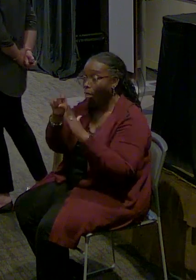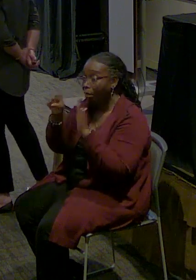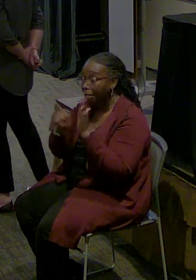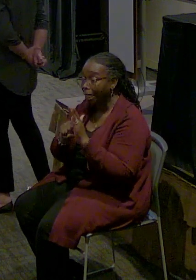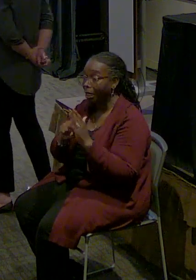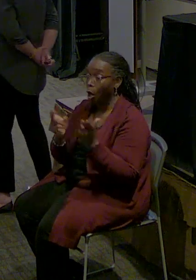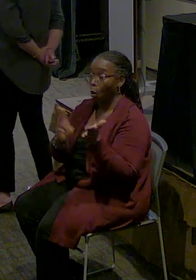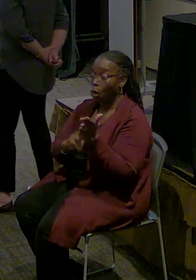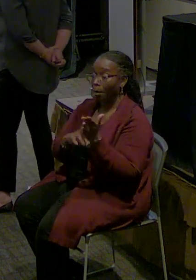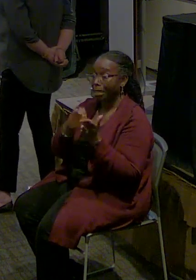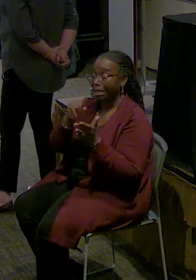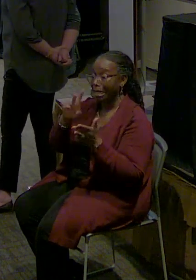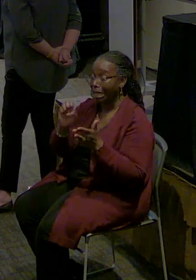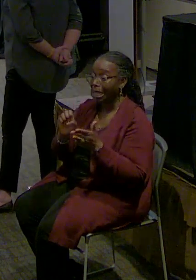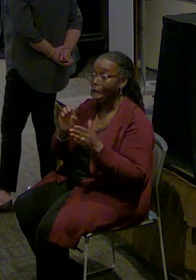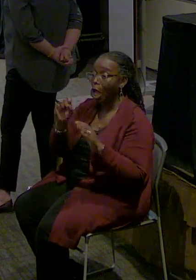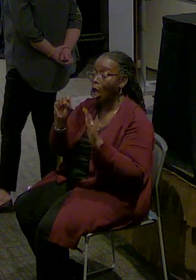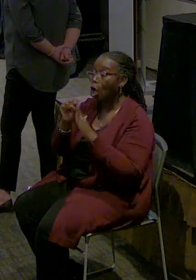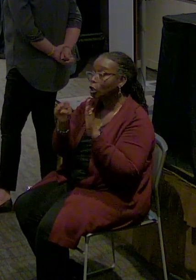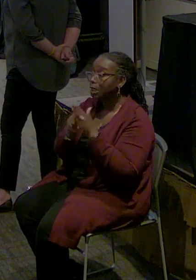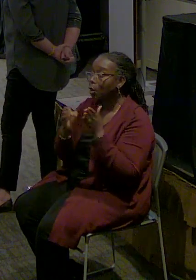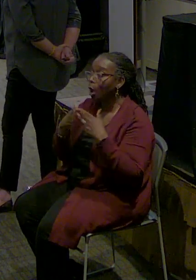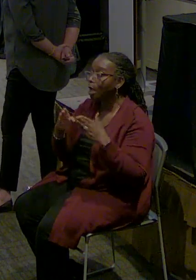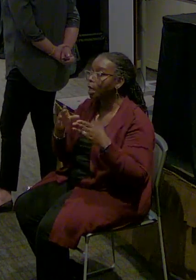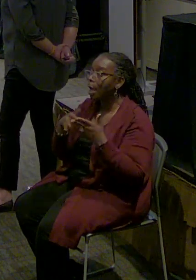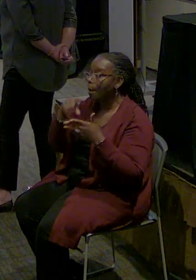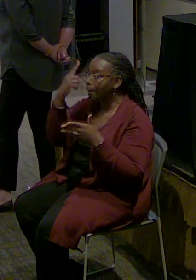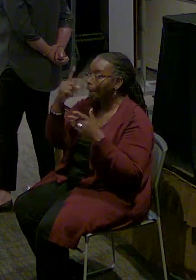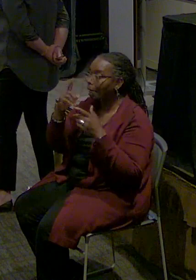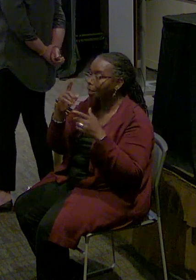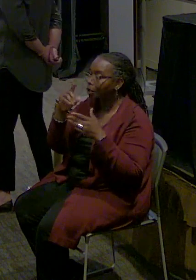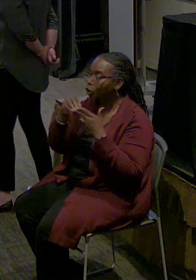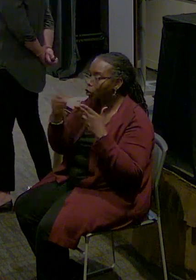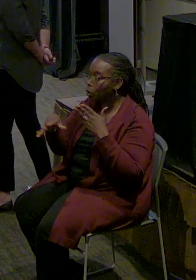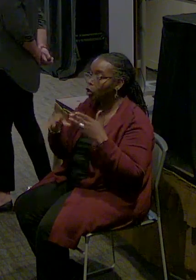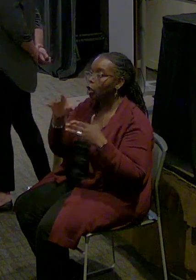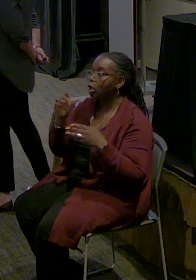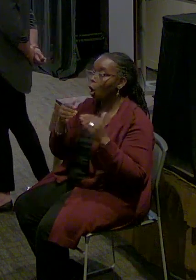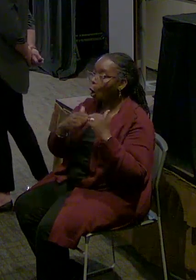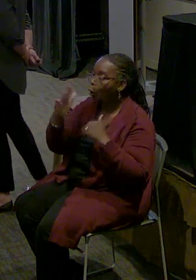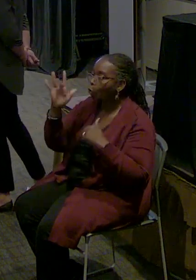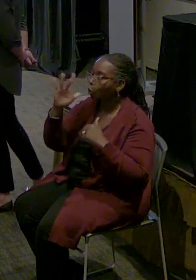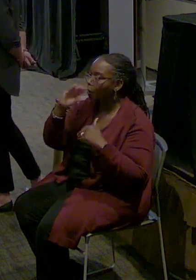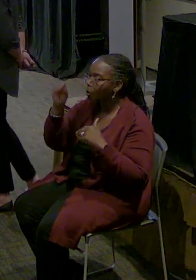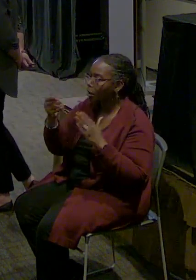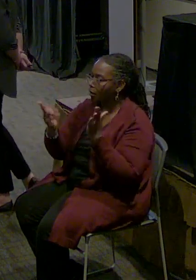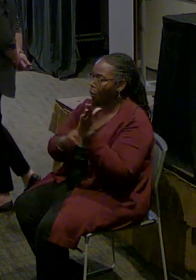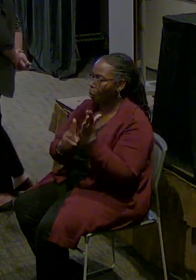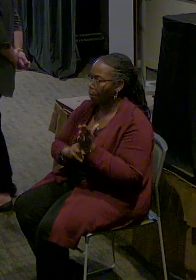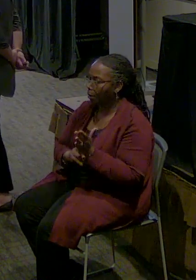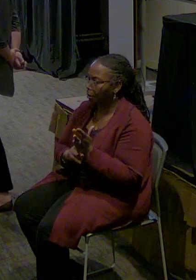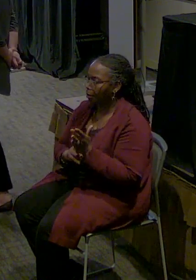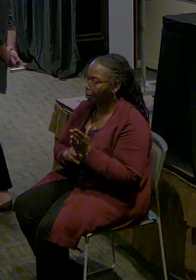courses, statewide, our black students make up a little over 25% of our enrollment.